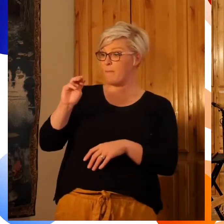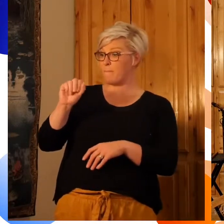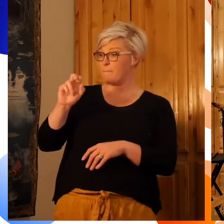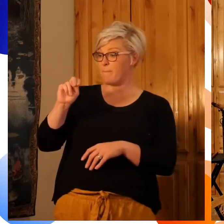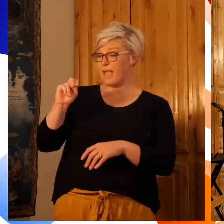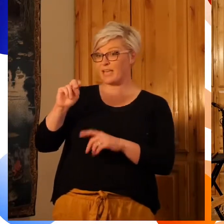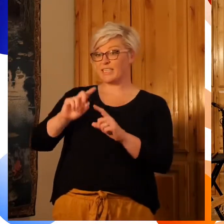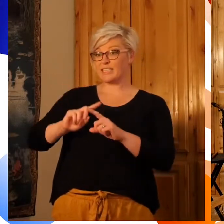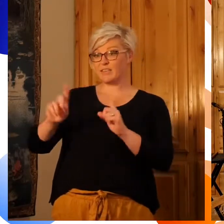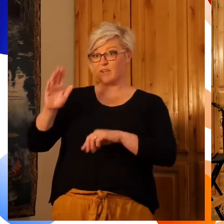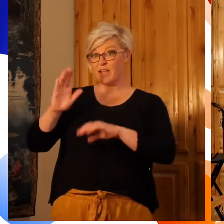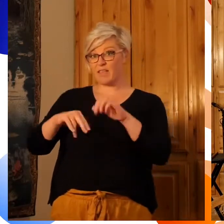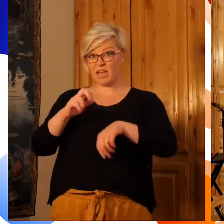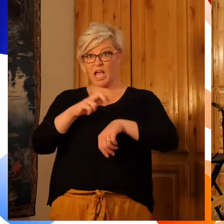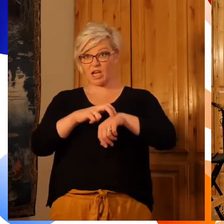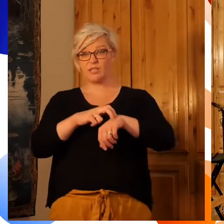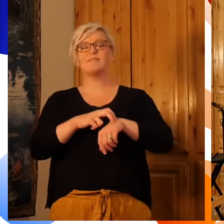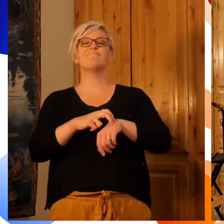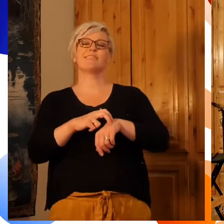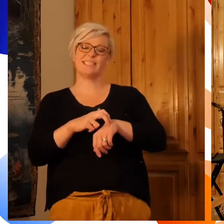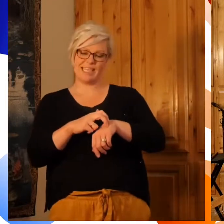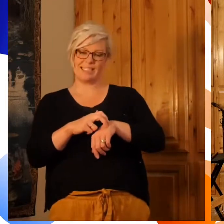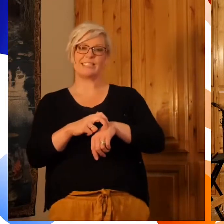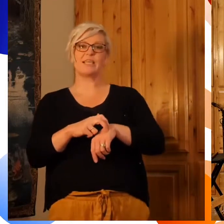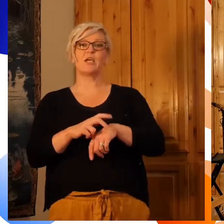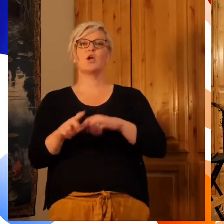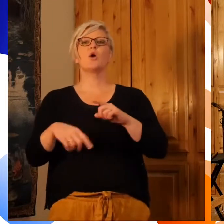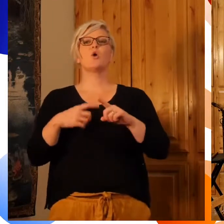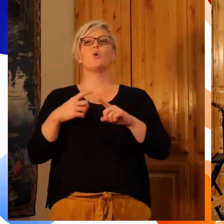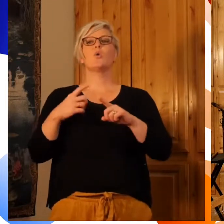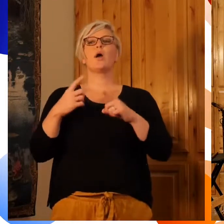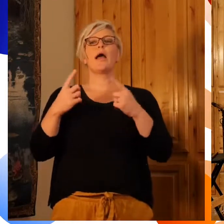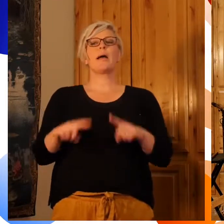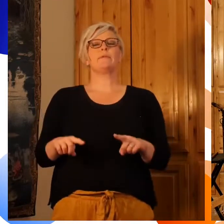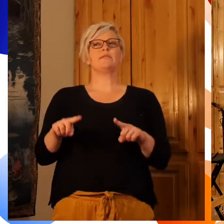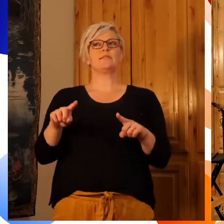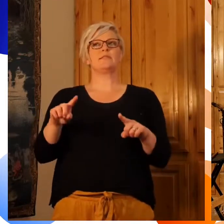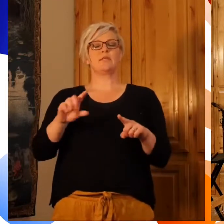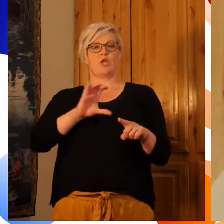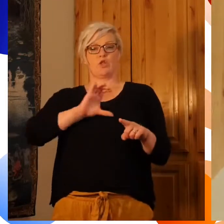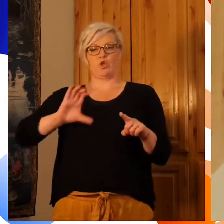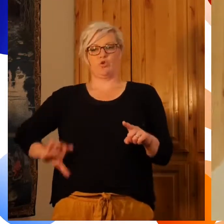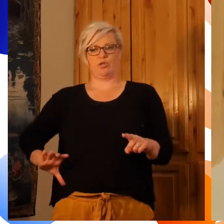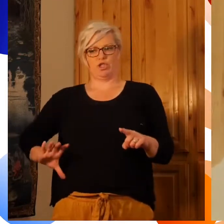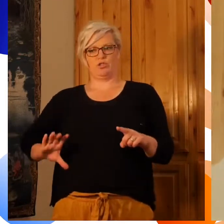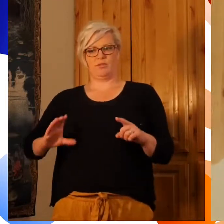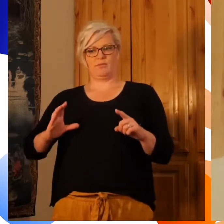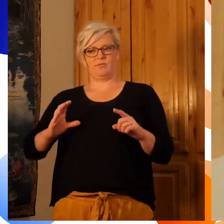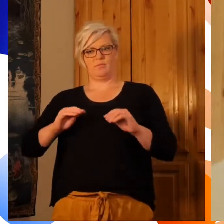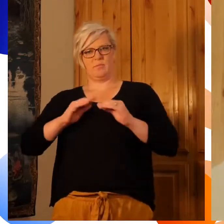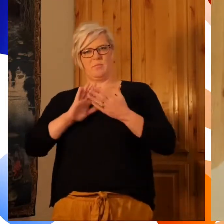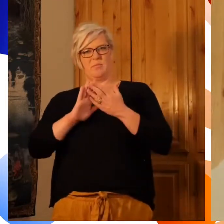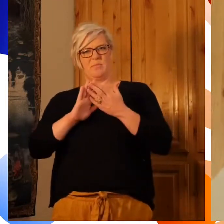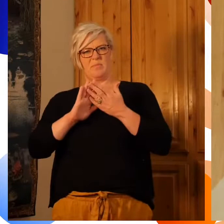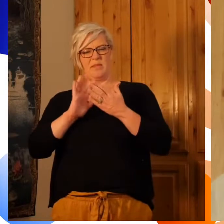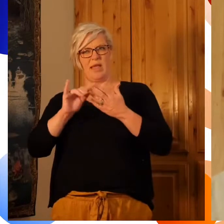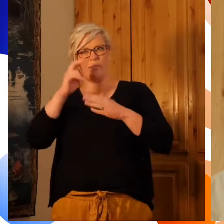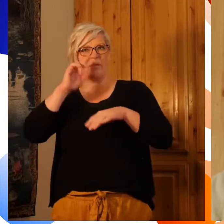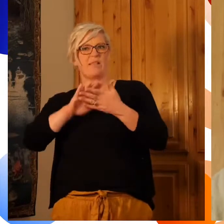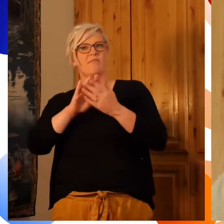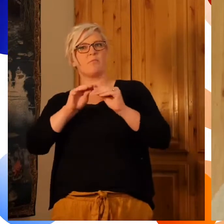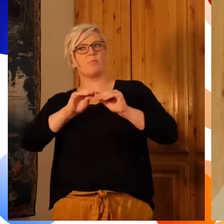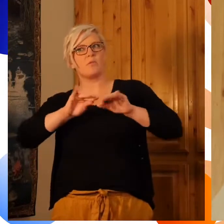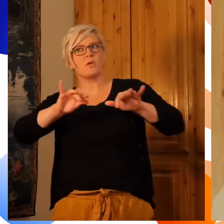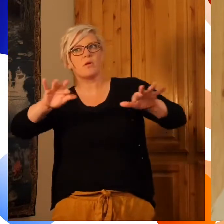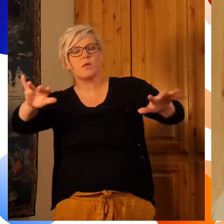the Christian kind of movement happened, and St. Patrick came to Ireland, many of the